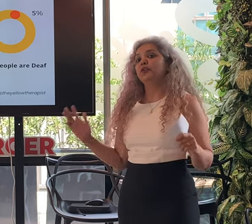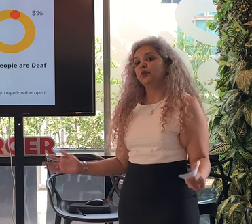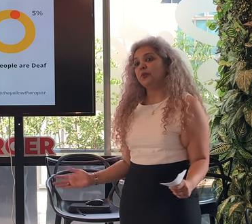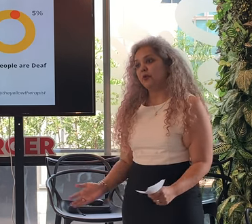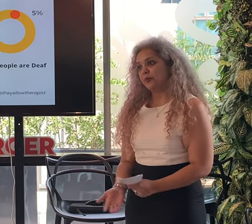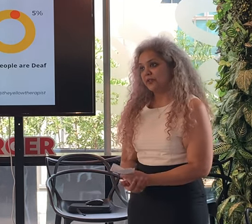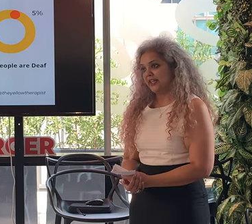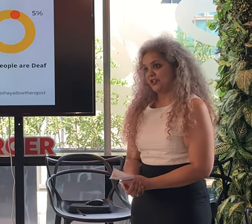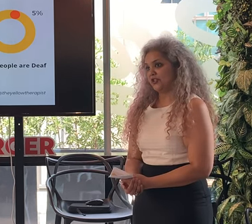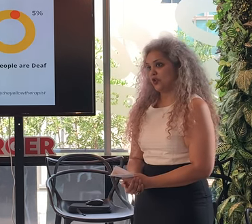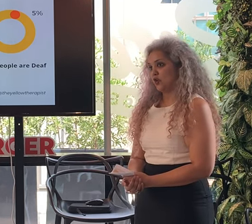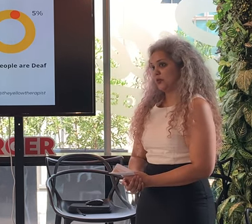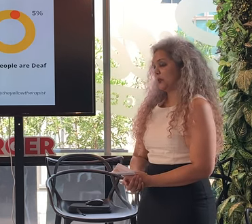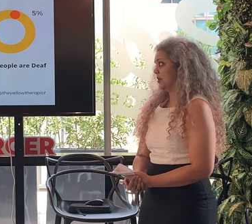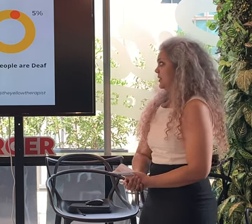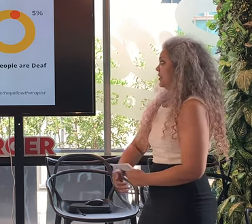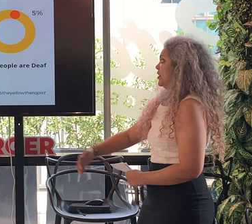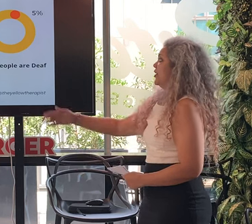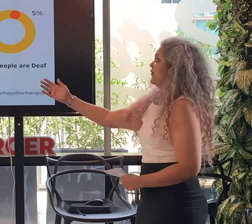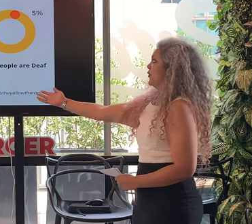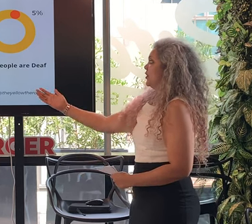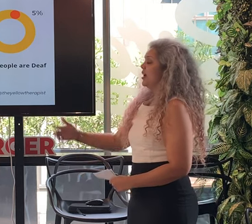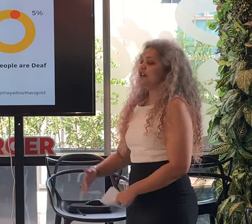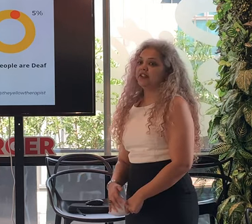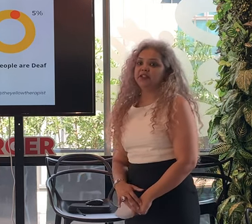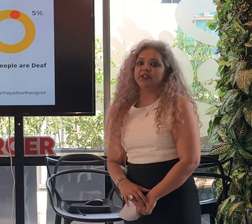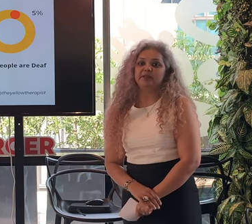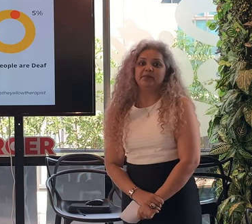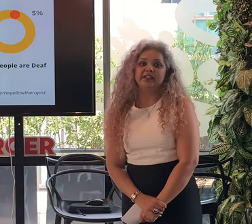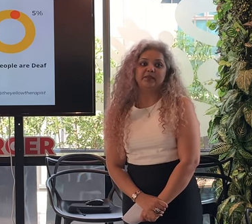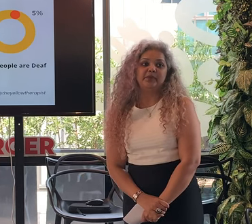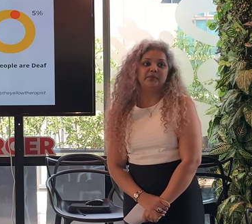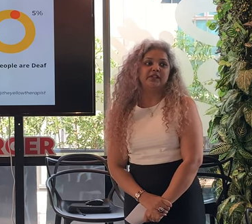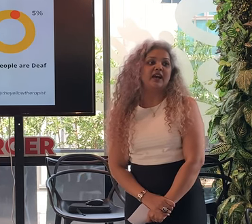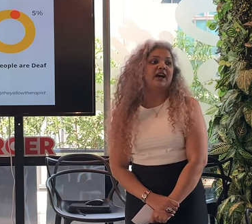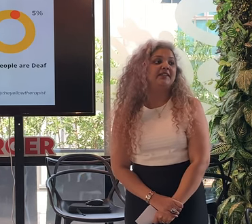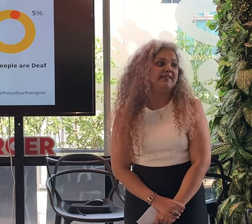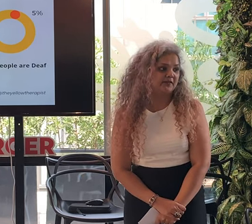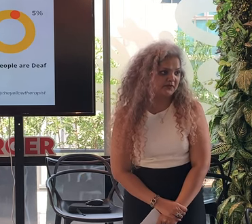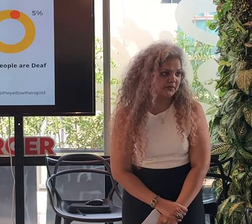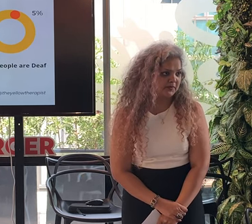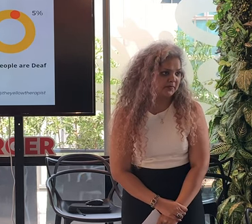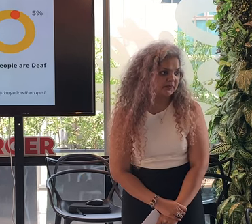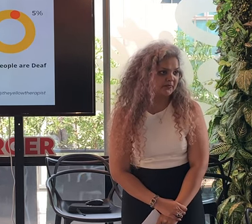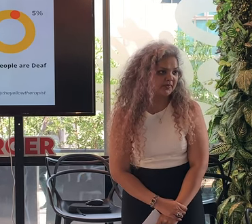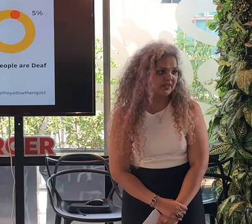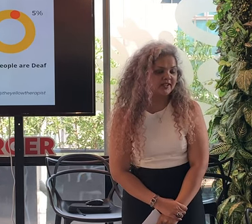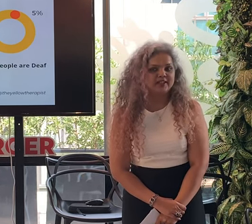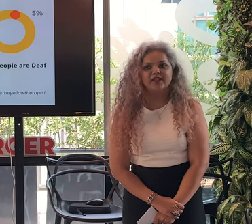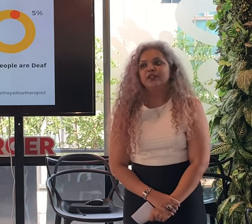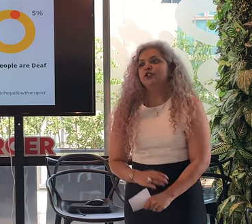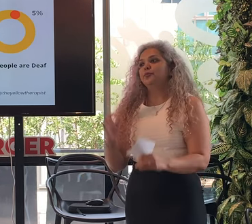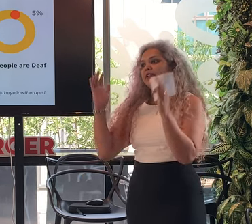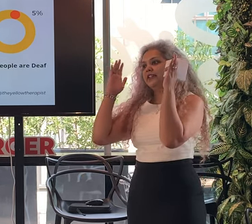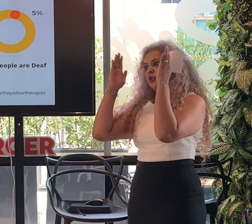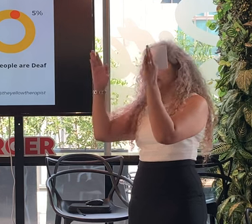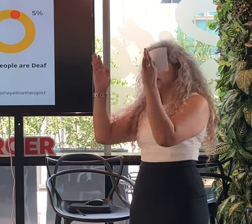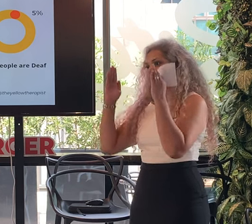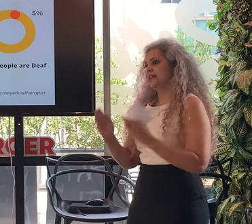total population of the world, 430 million people are deaf. To put it into perspective,